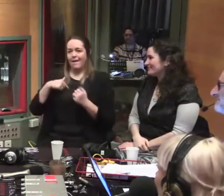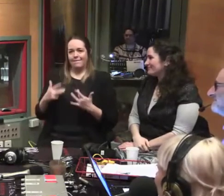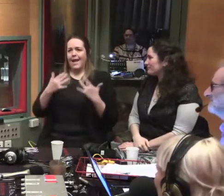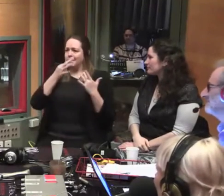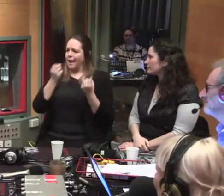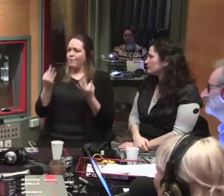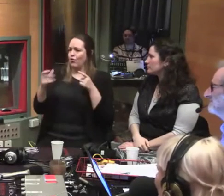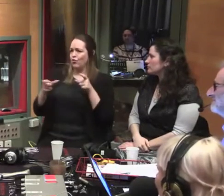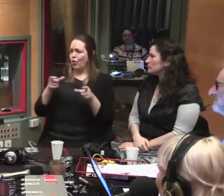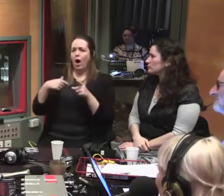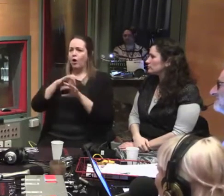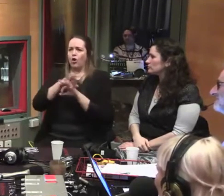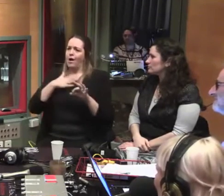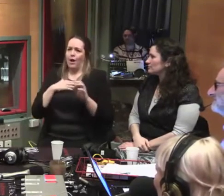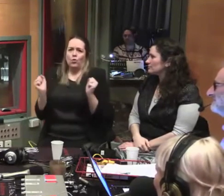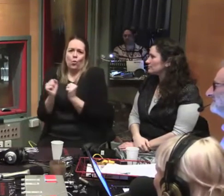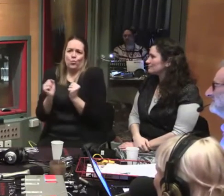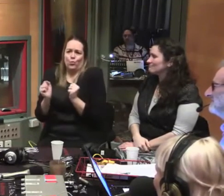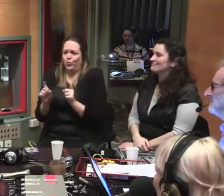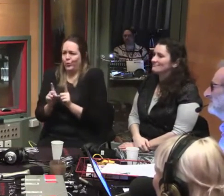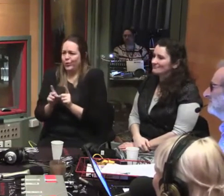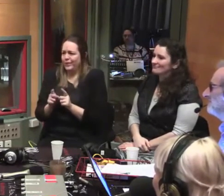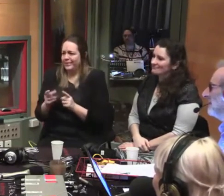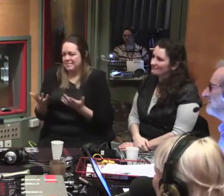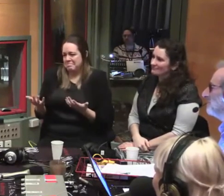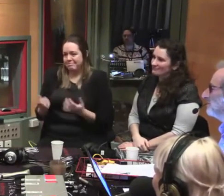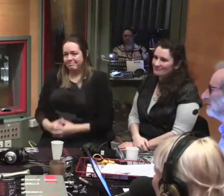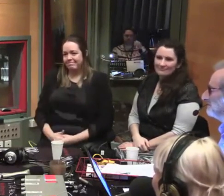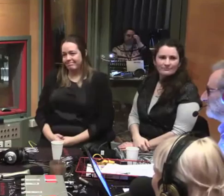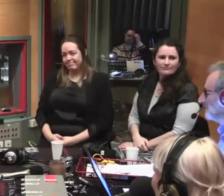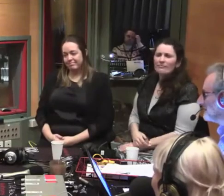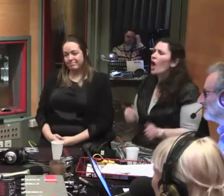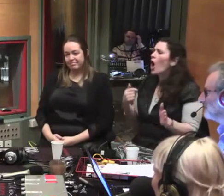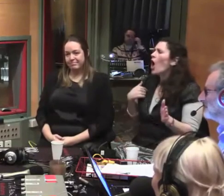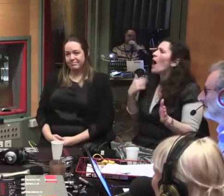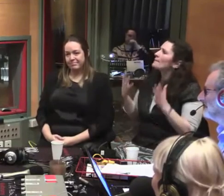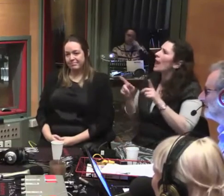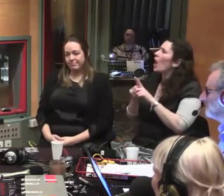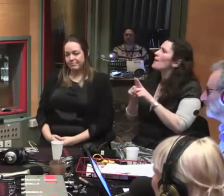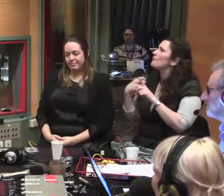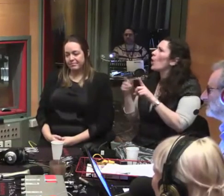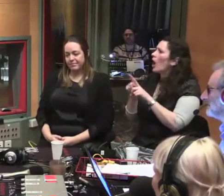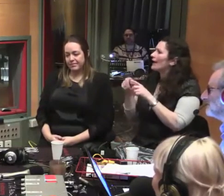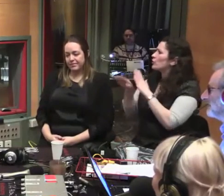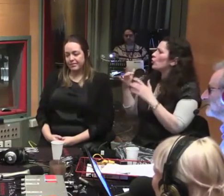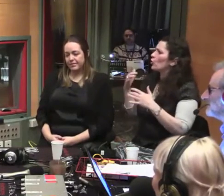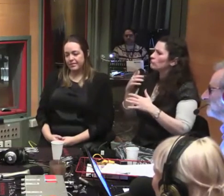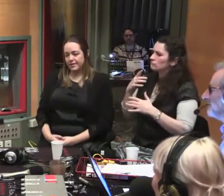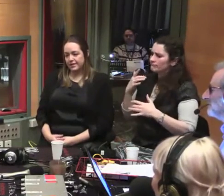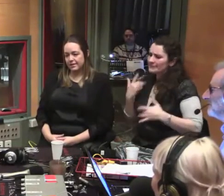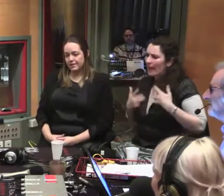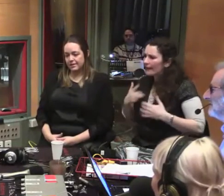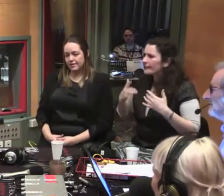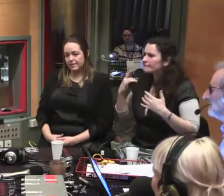out of control, and I also don't like being cold, so I'd like... I meant more professionally or in daily life or in personal interactions